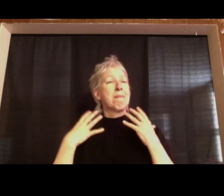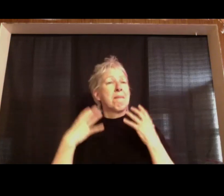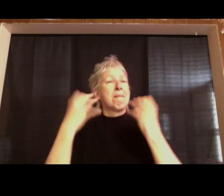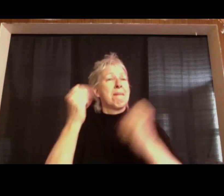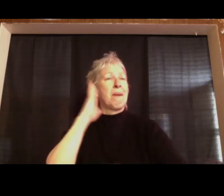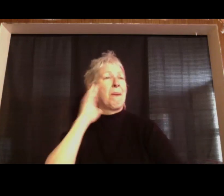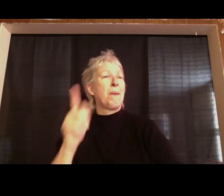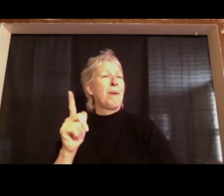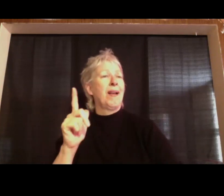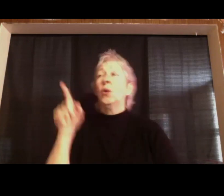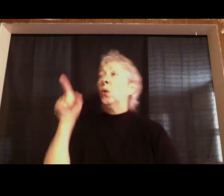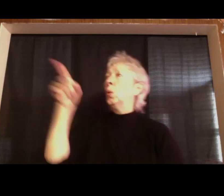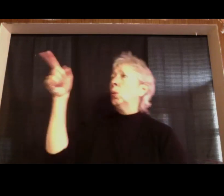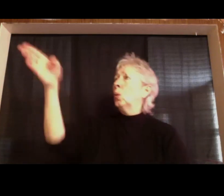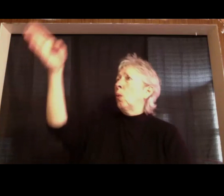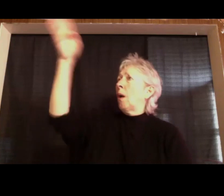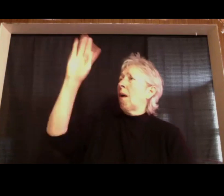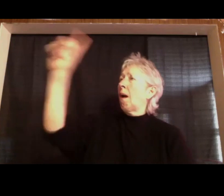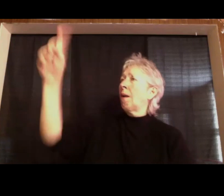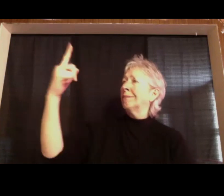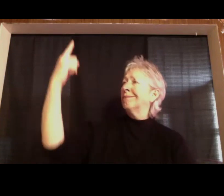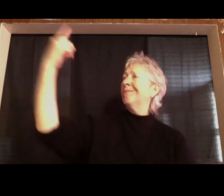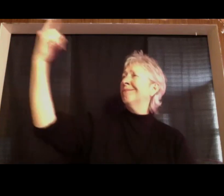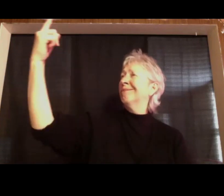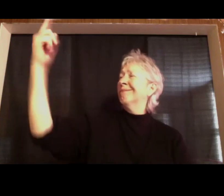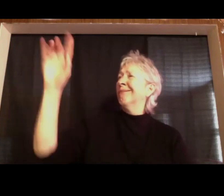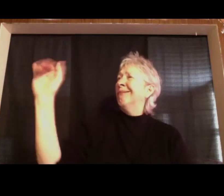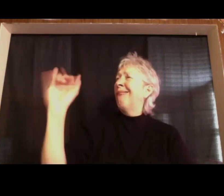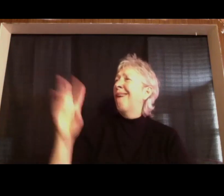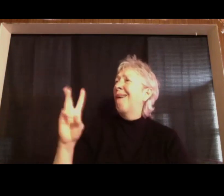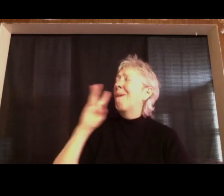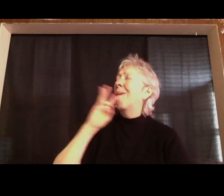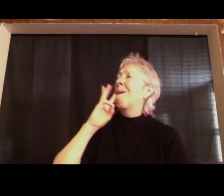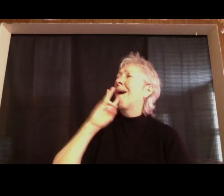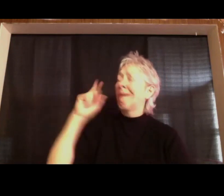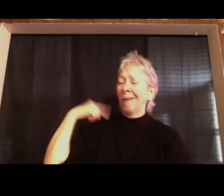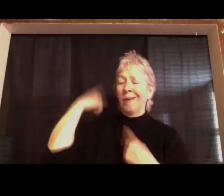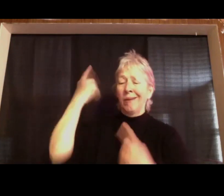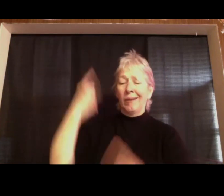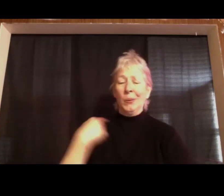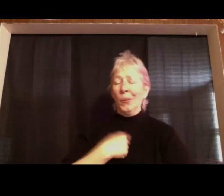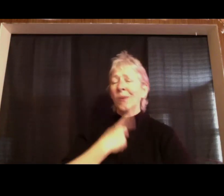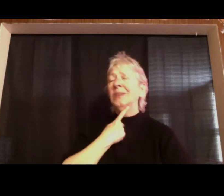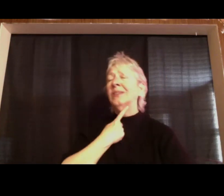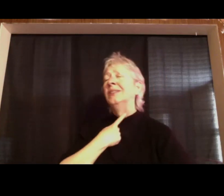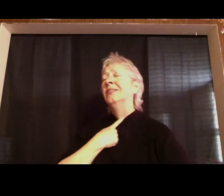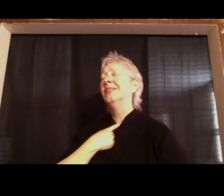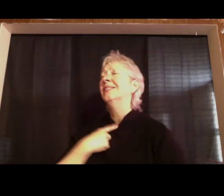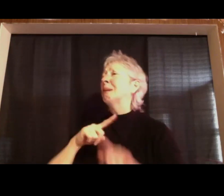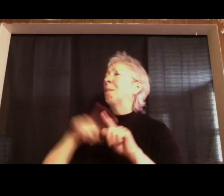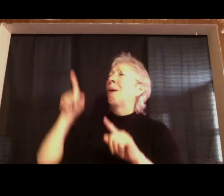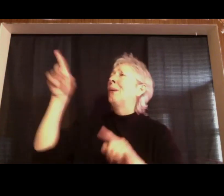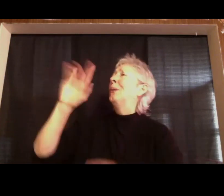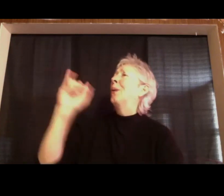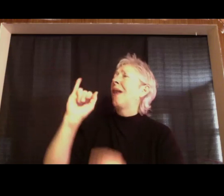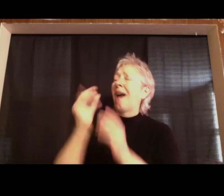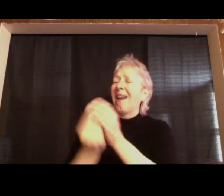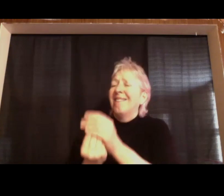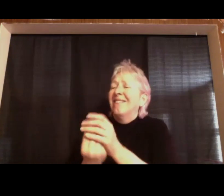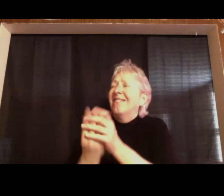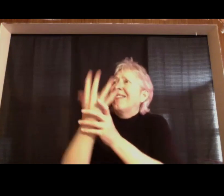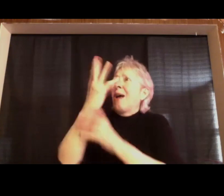You, O God, are the water we crave, the fountain of life, the cleansing